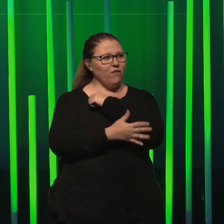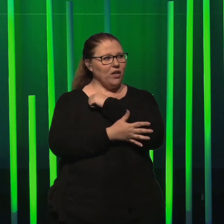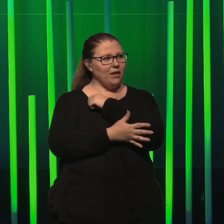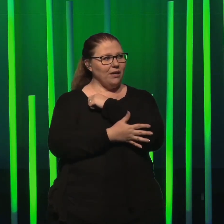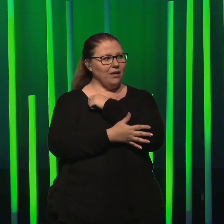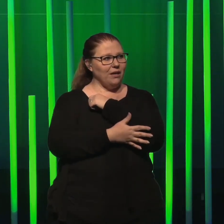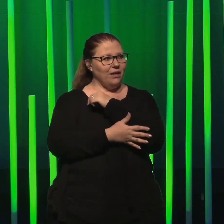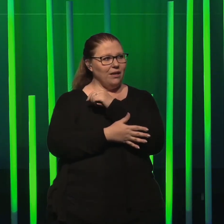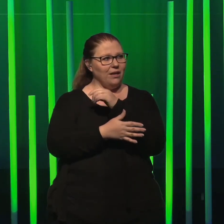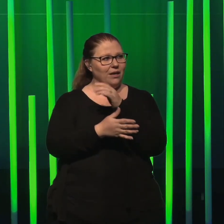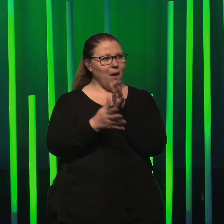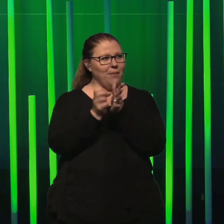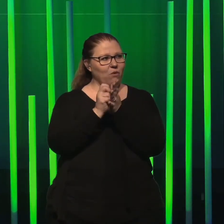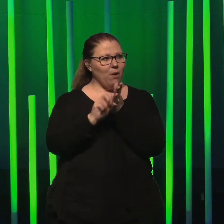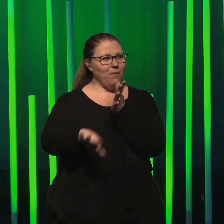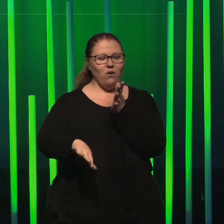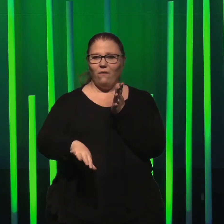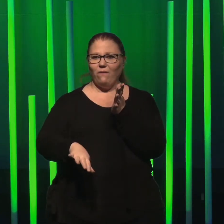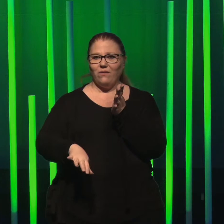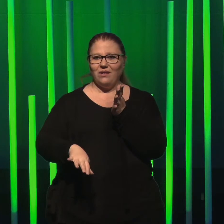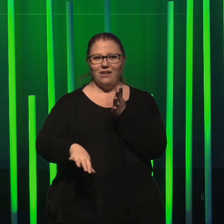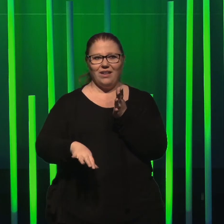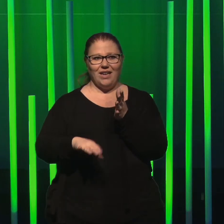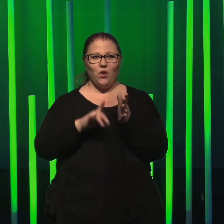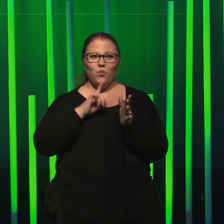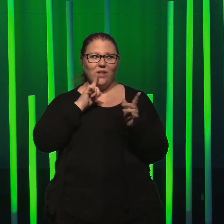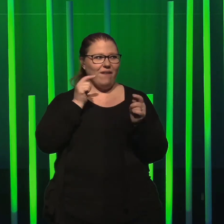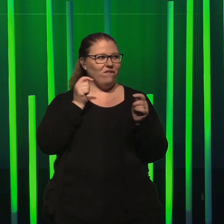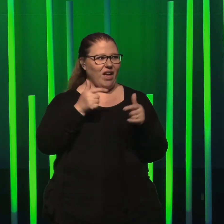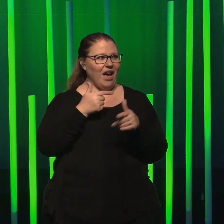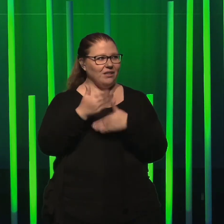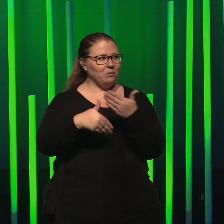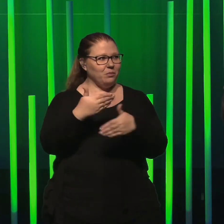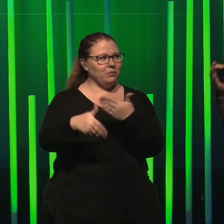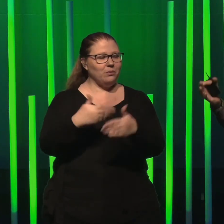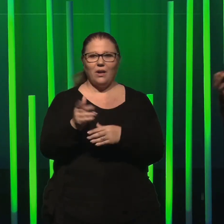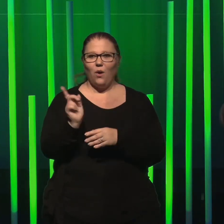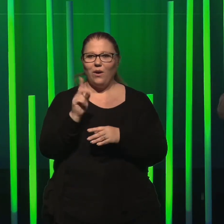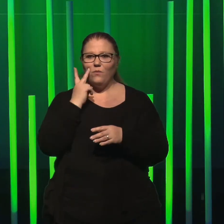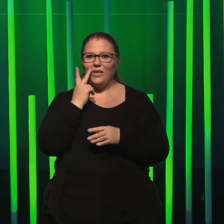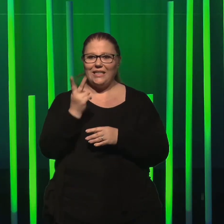being eliminated in really breakneck speeds? Where have we seen